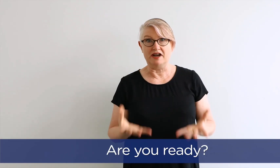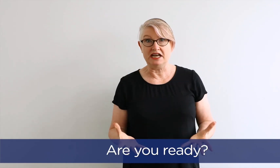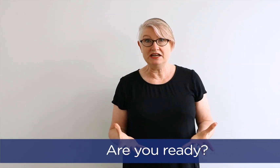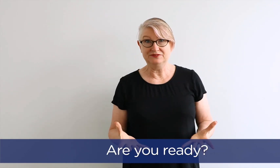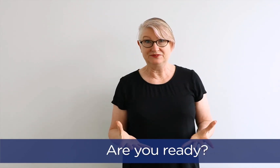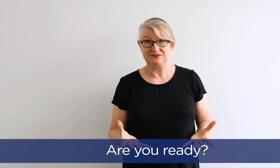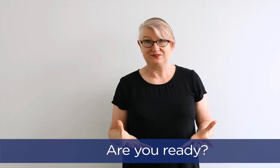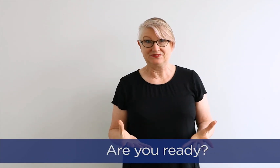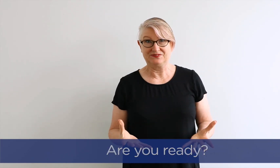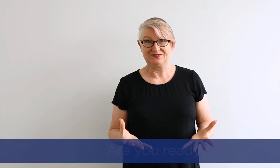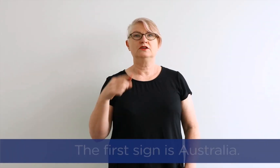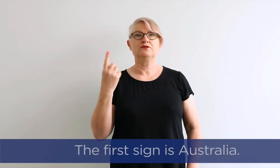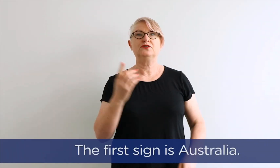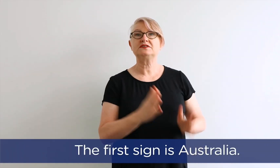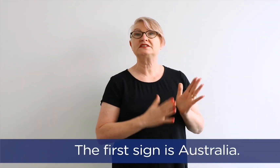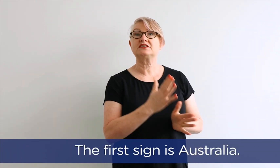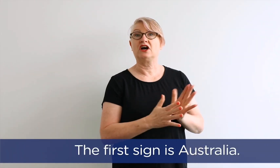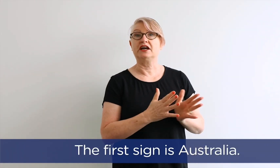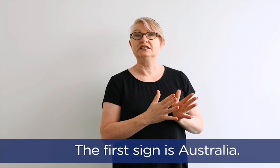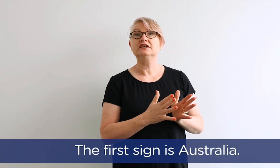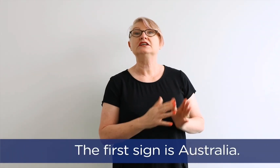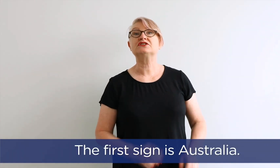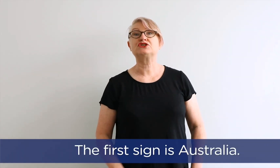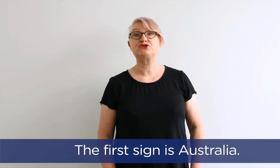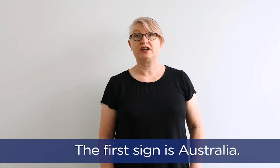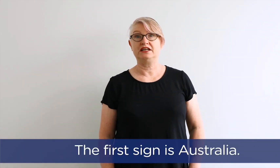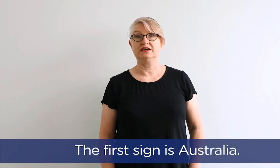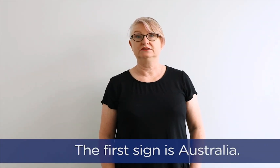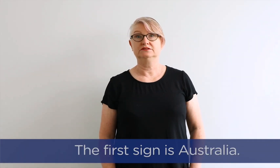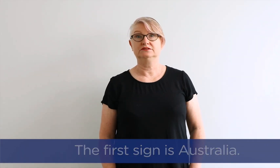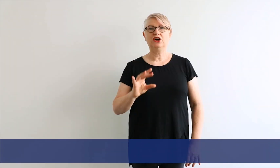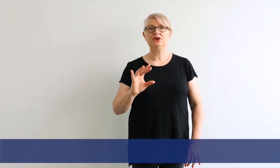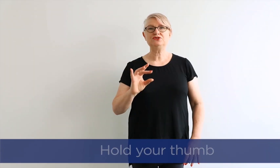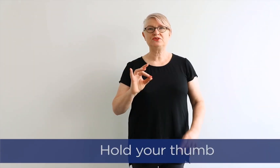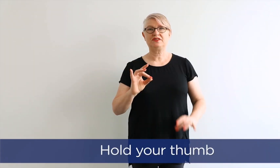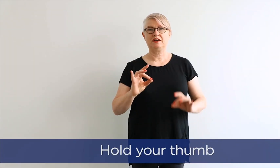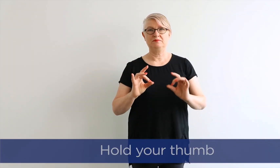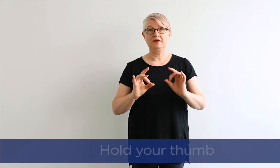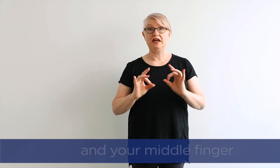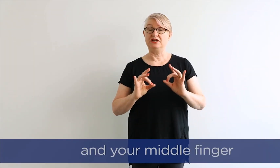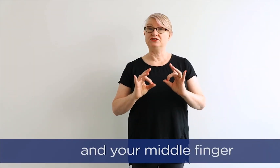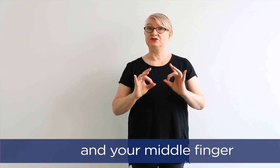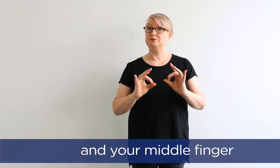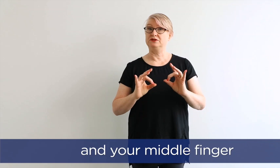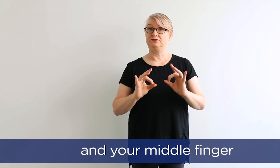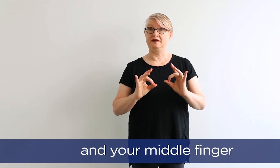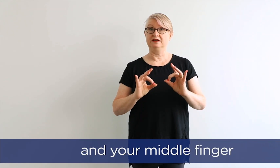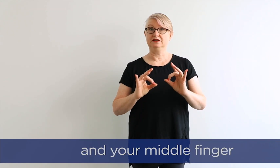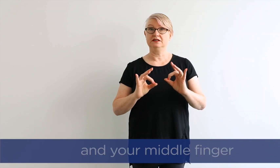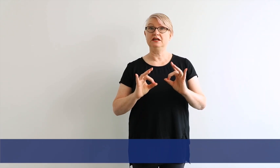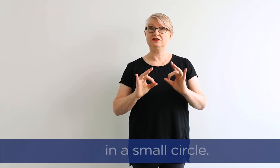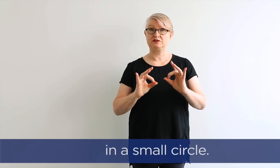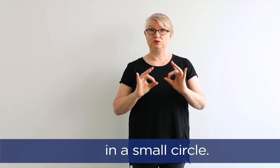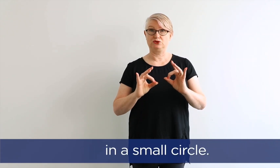ready? The first sign is Australia. Hold your thumb and your middle finger in a small